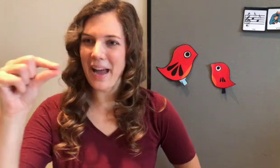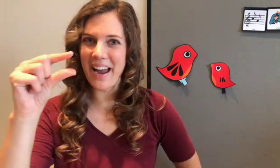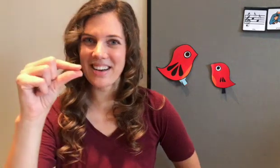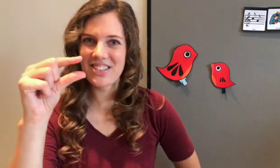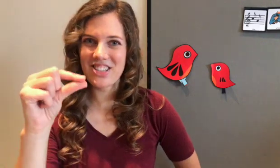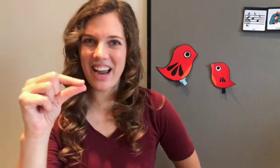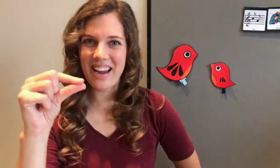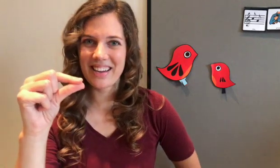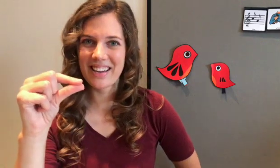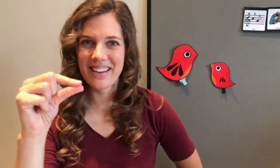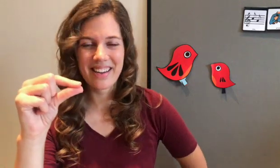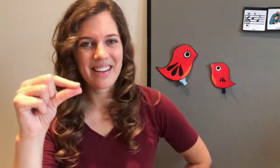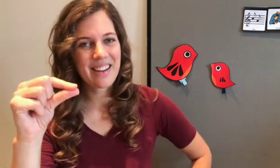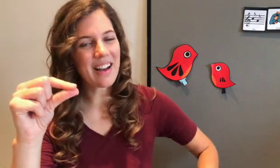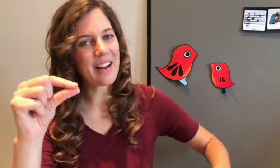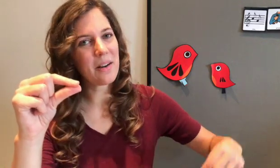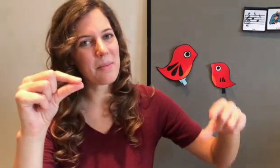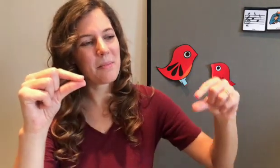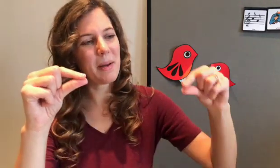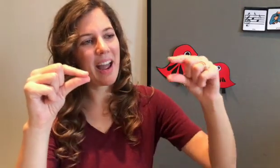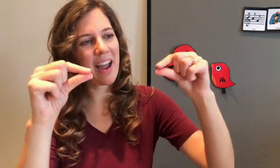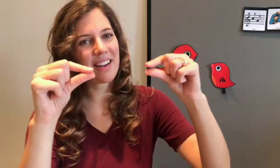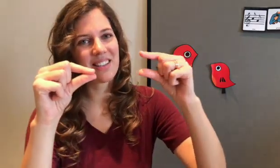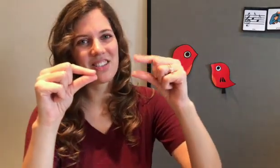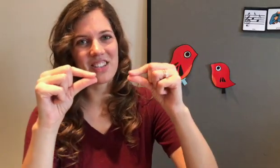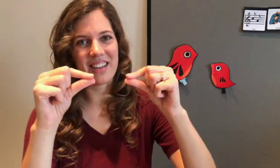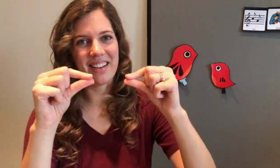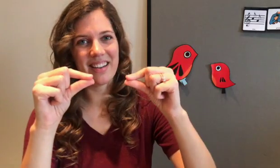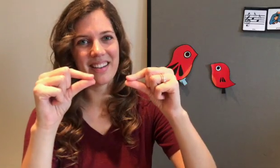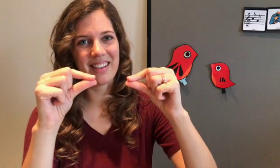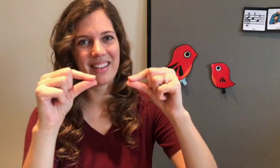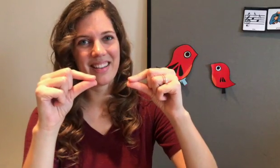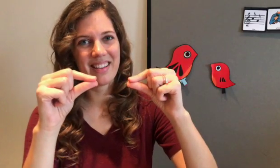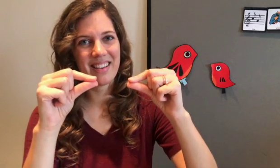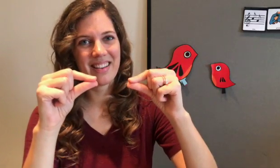back, Jack. Come back, Jill.